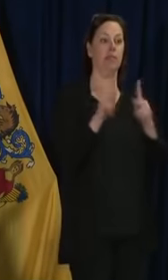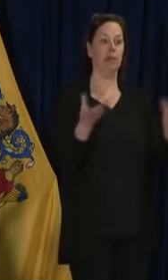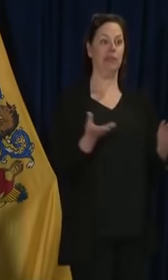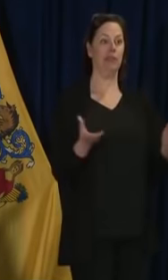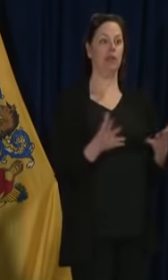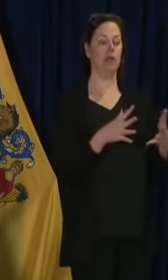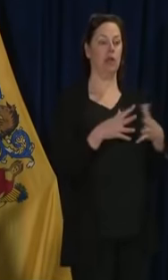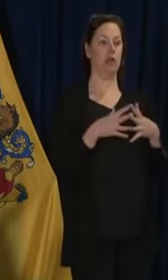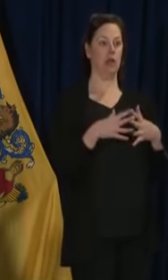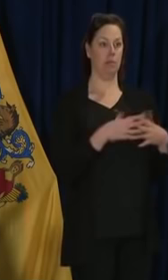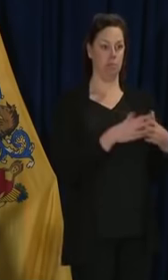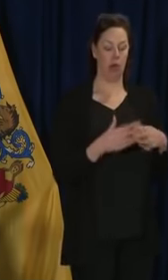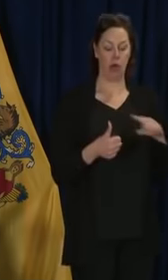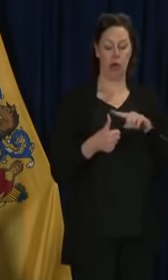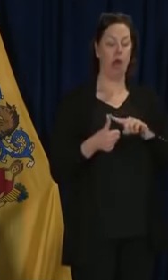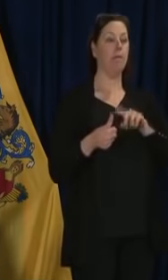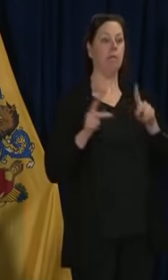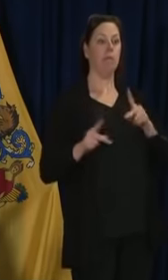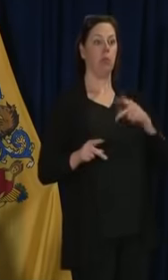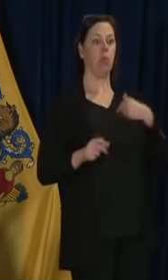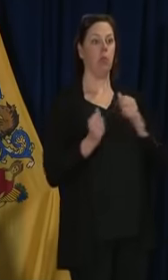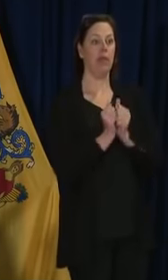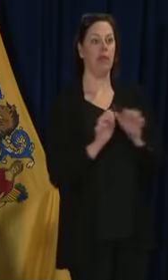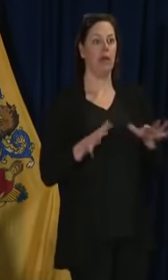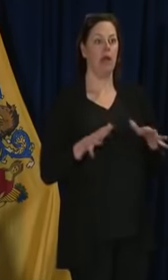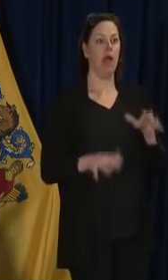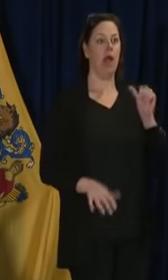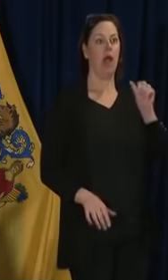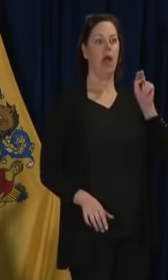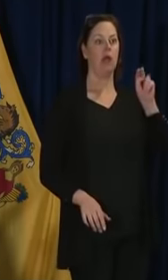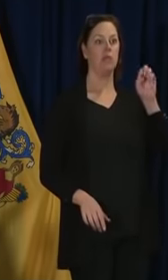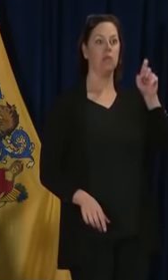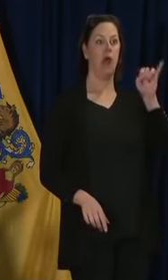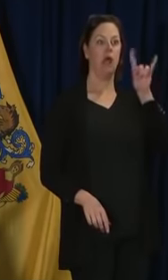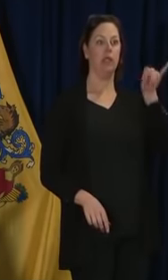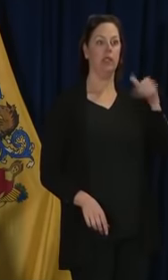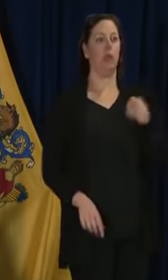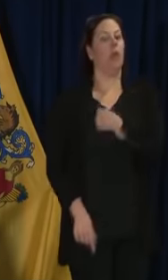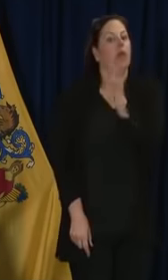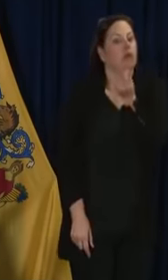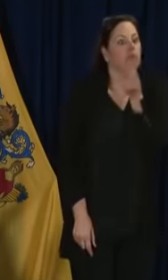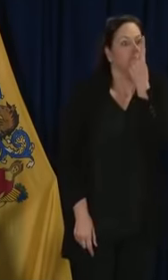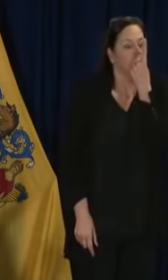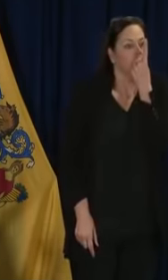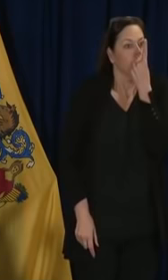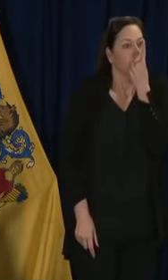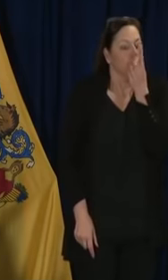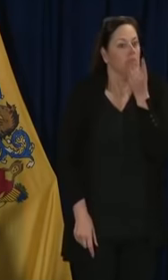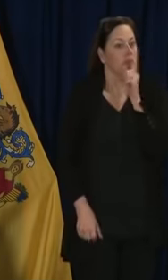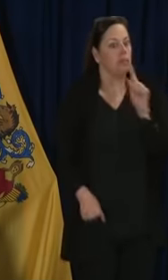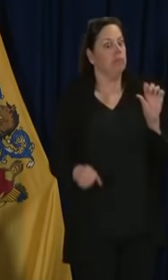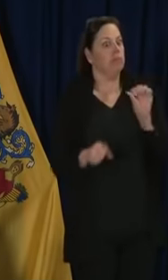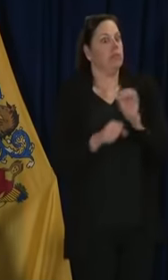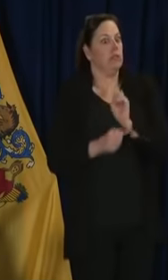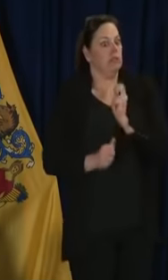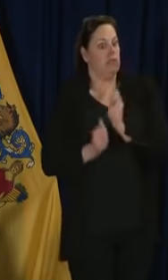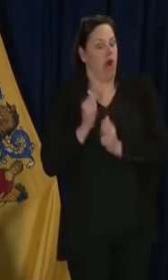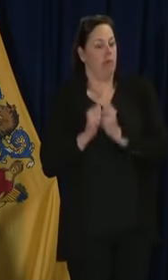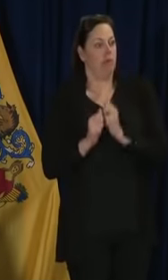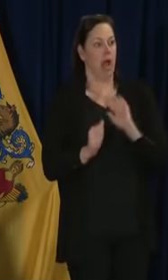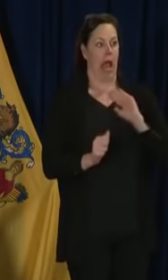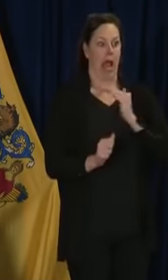who have anxiety. I want you to know we get that. We understand it. We appreciate it. Our collective actions, our